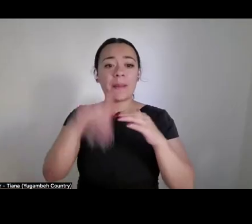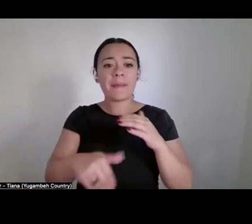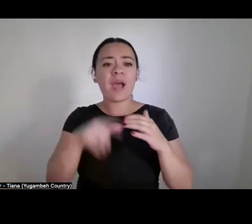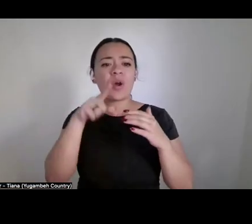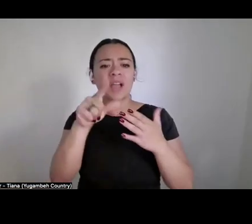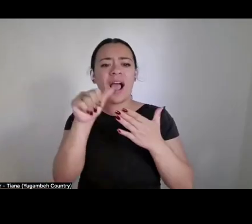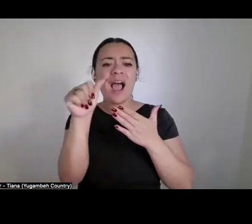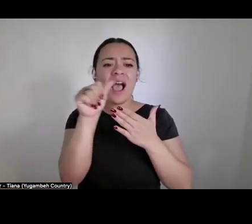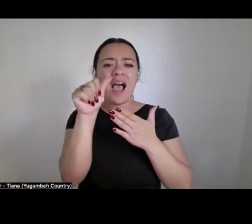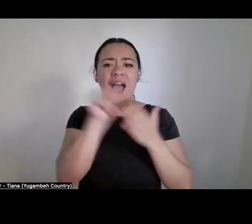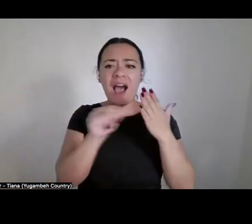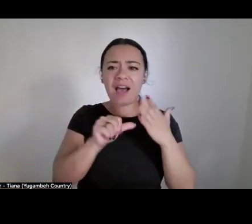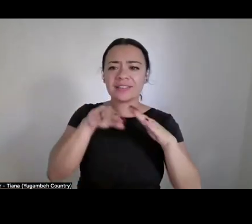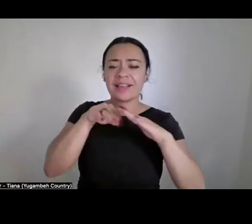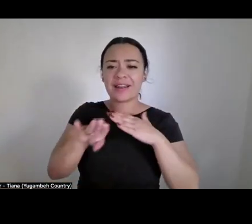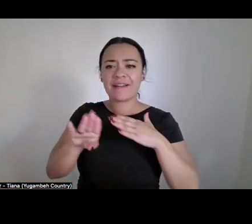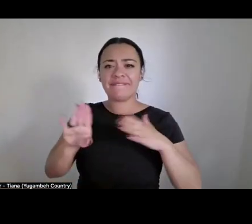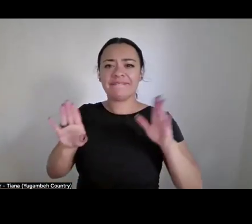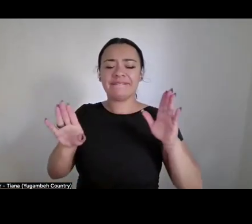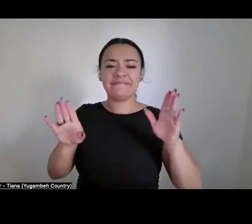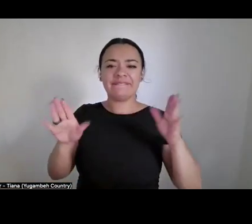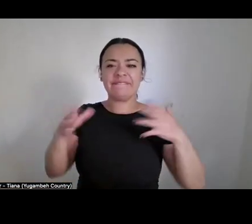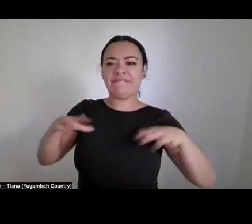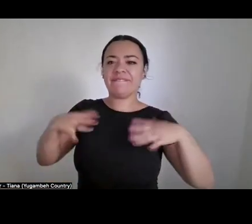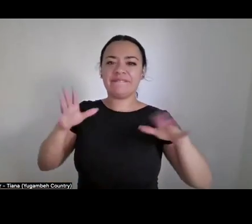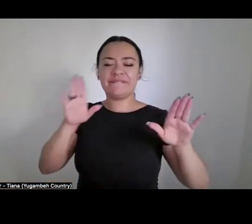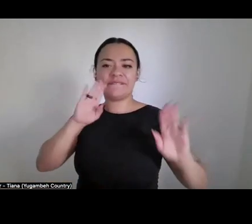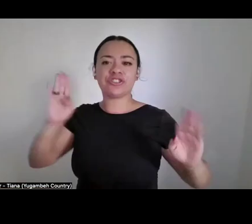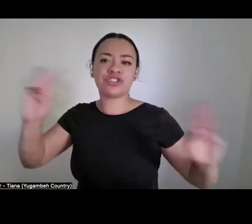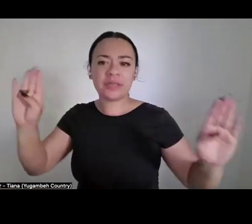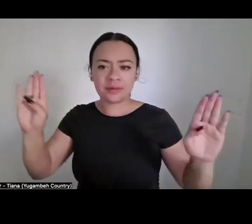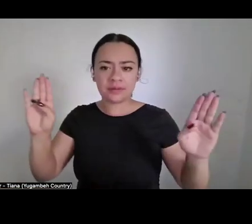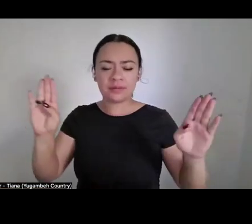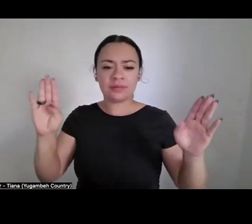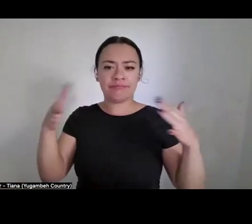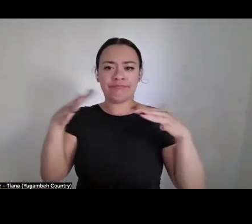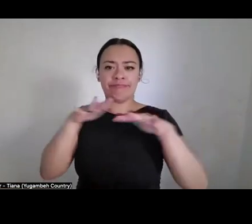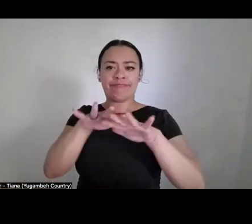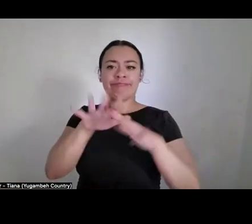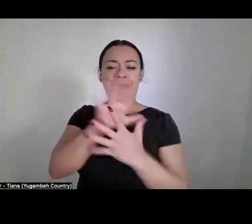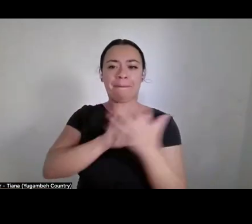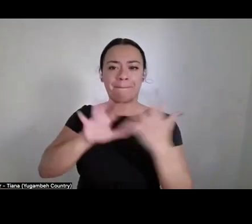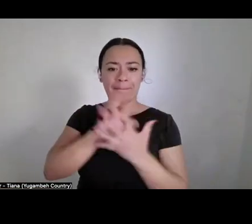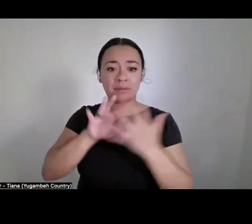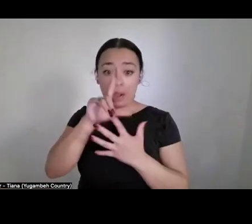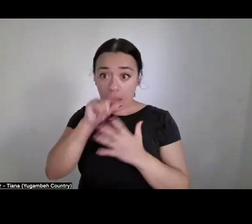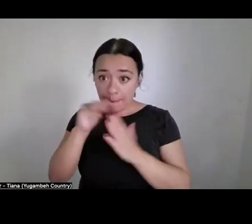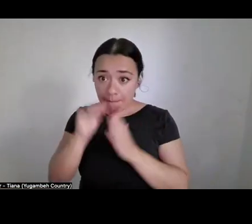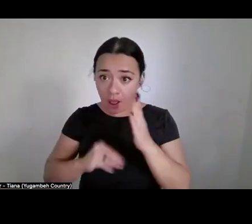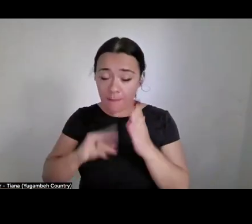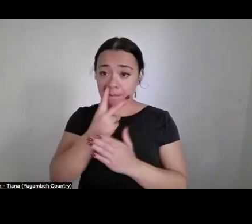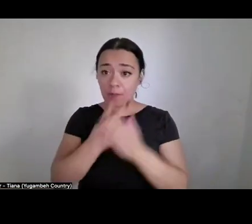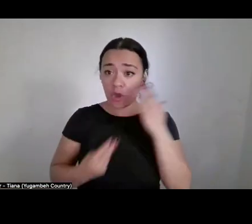So I guess, is there a sort of fashion art? Can that fusion happen? Yeah, absolutely. When it's not an art